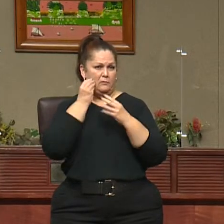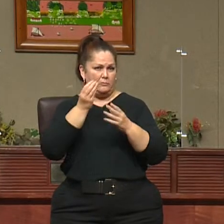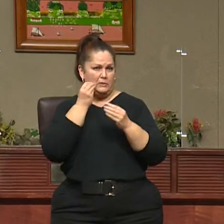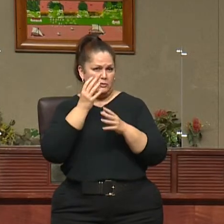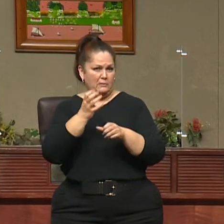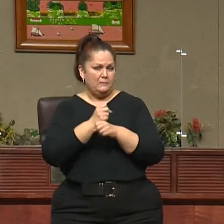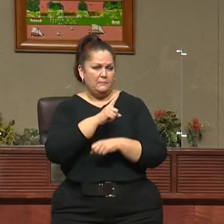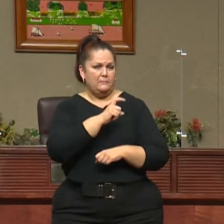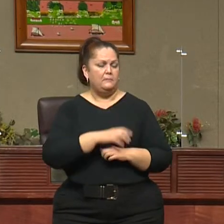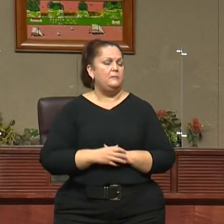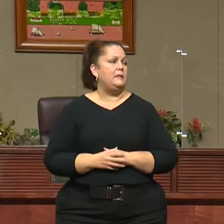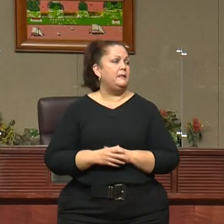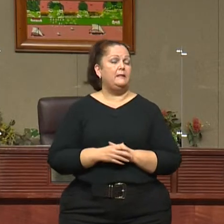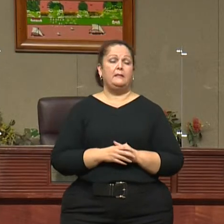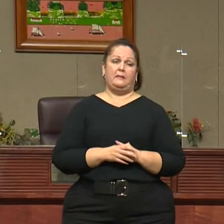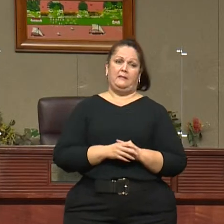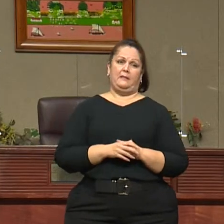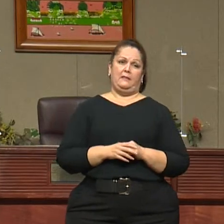Yeah, listen,